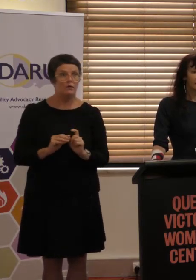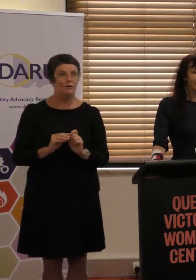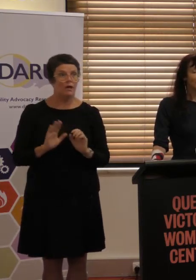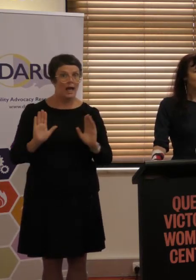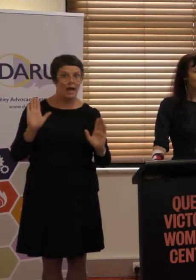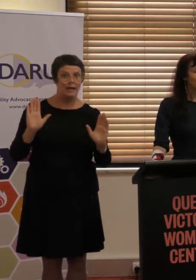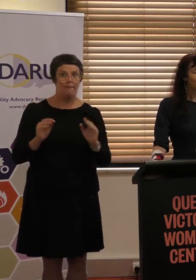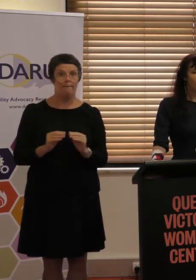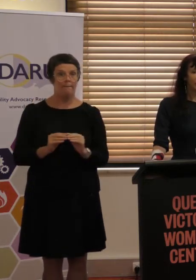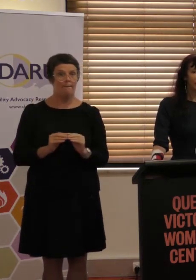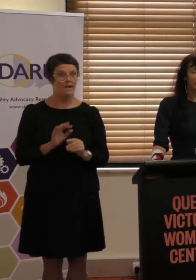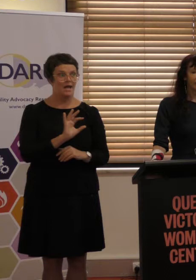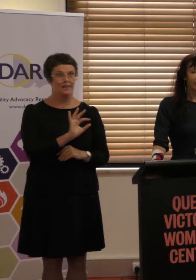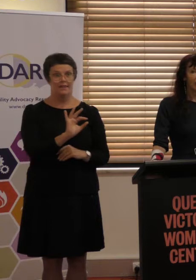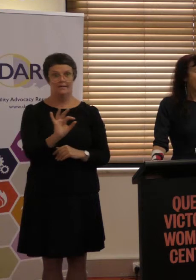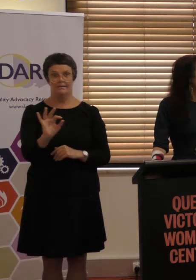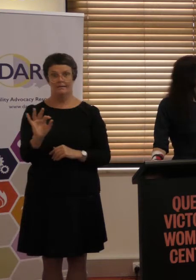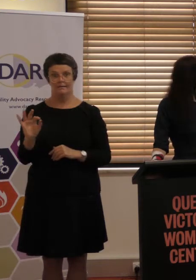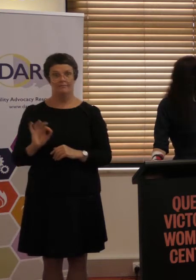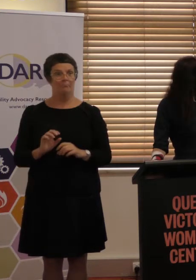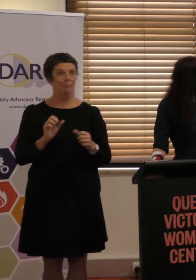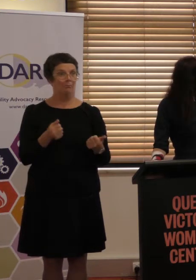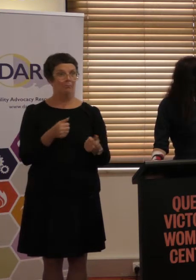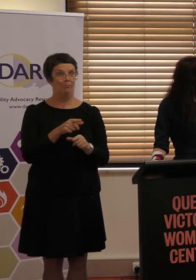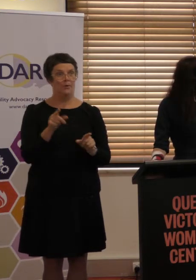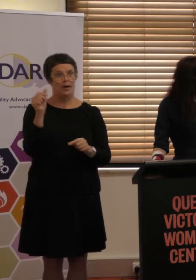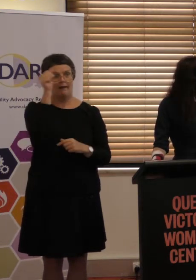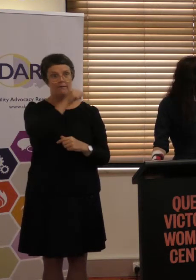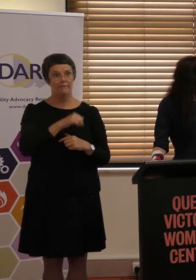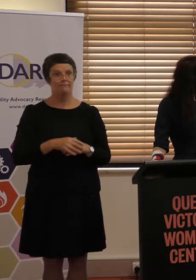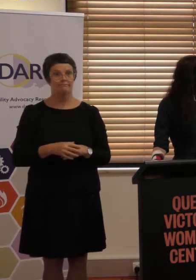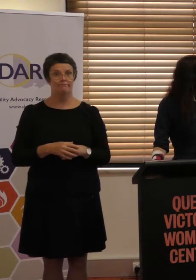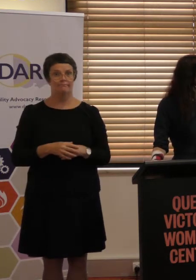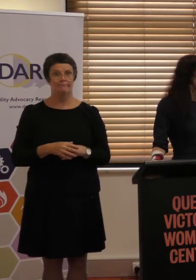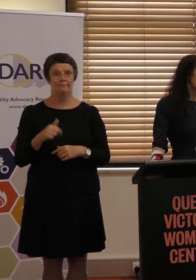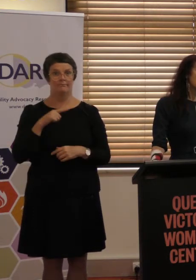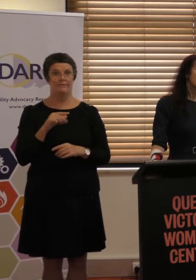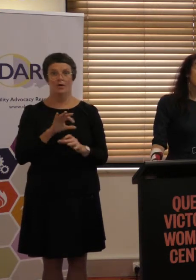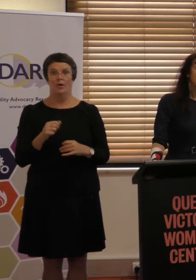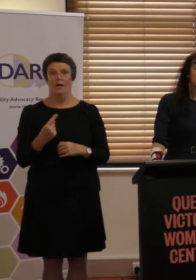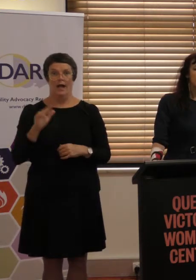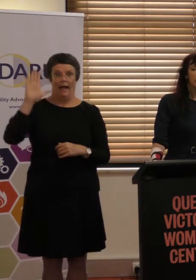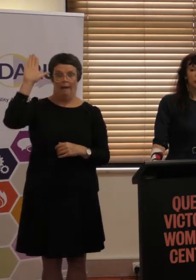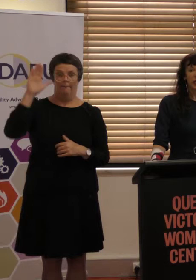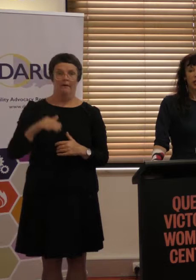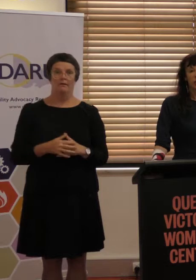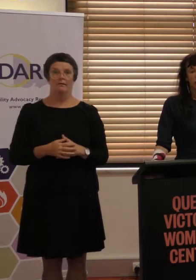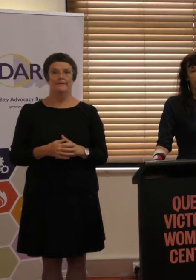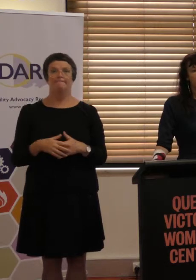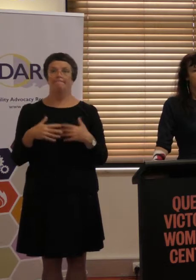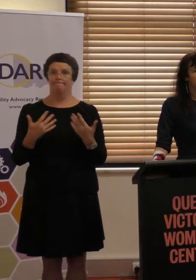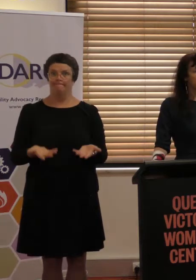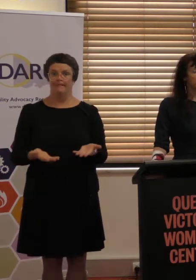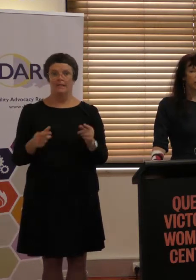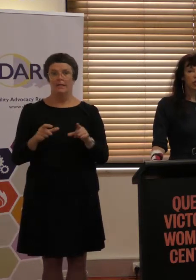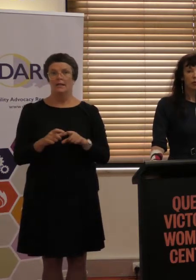Okay, that's good. You're all very clever. No hands up. So the Disability Discrimination Act